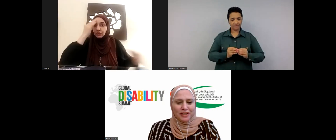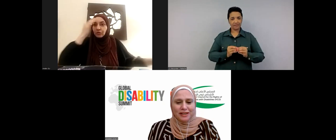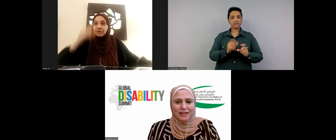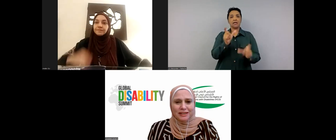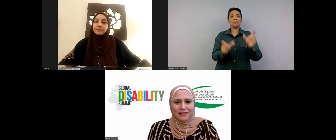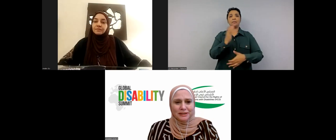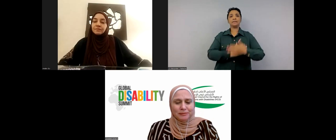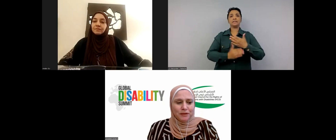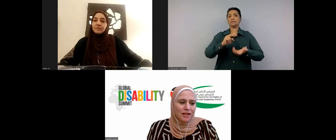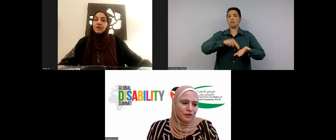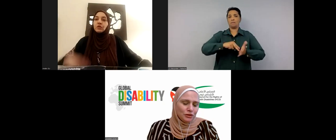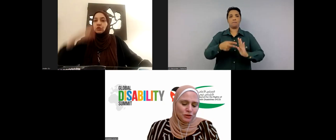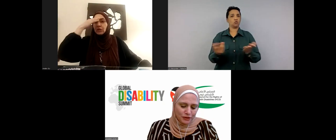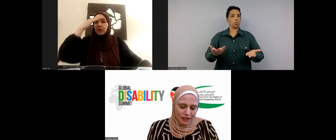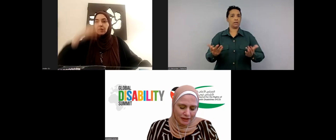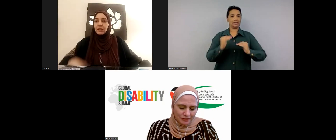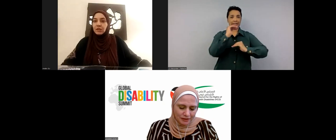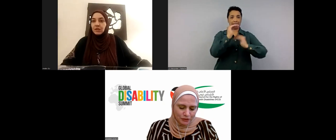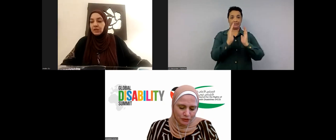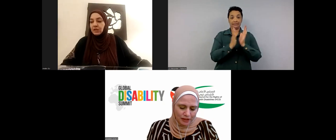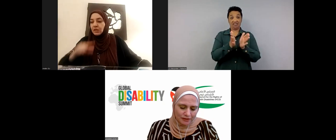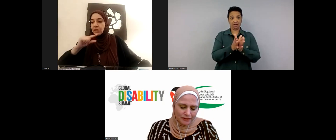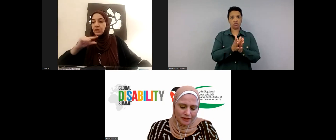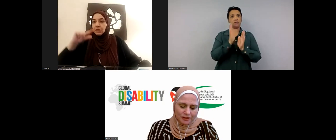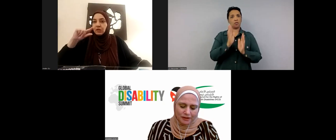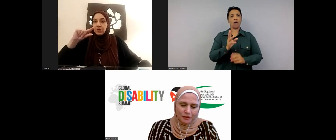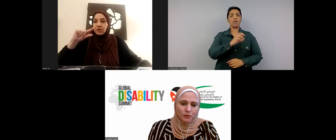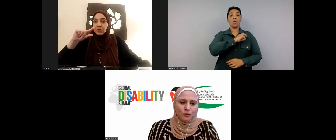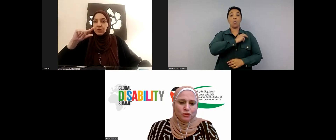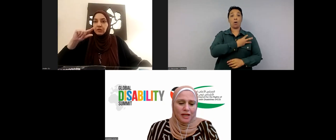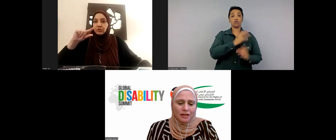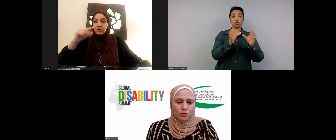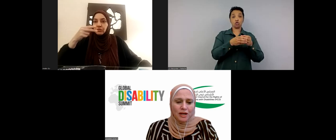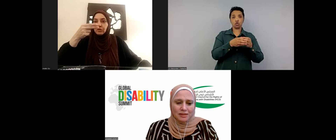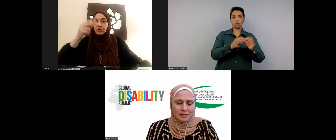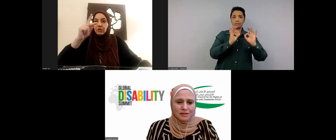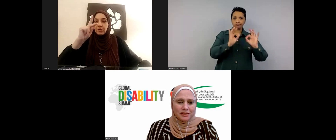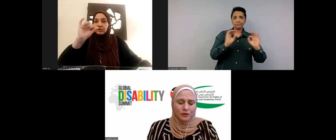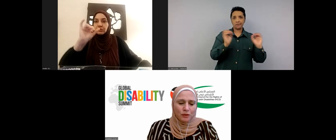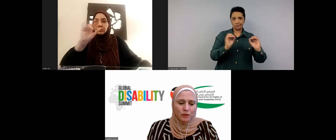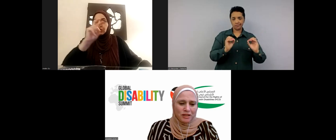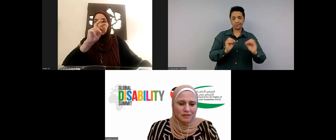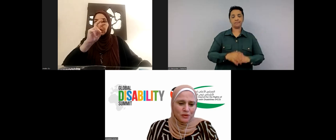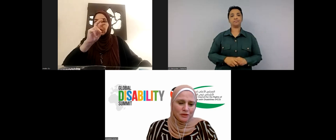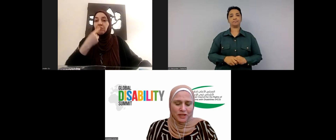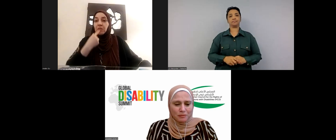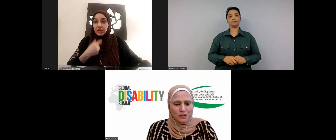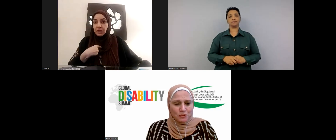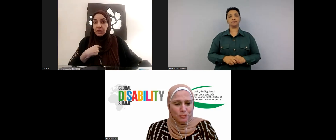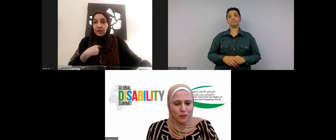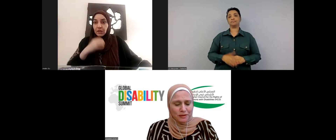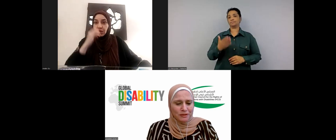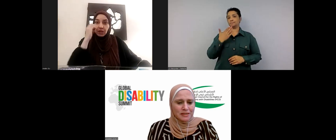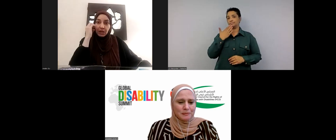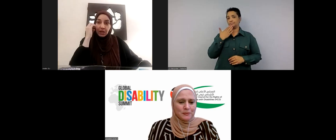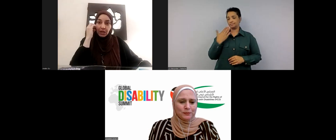because the definition proposed by Washington Group is not enough. Thank you very much, Dr. Ala. Dr. Atiya. With